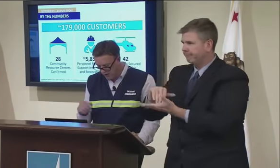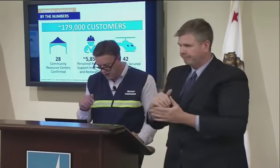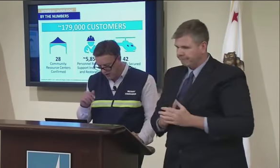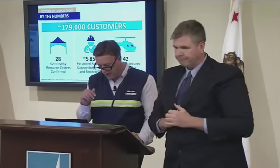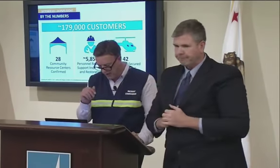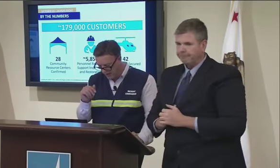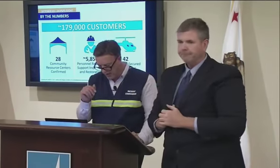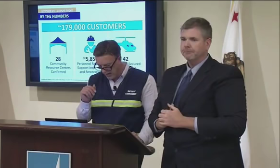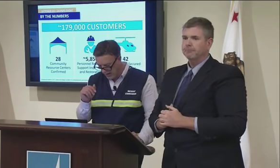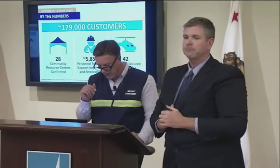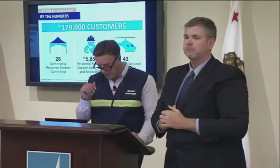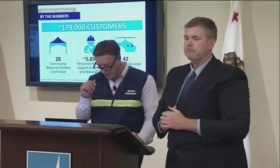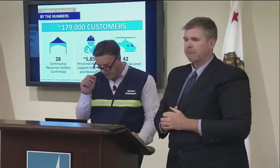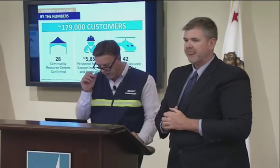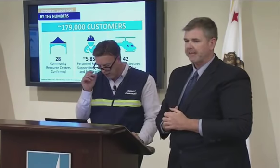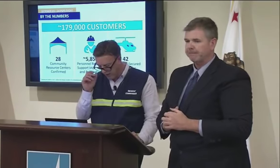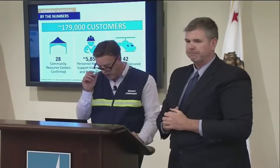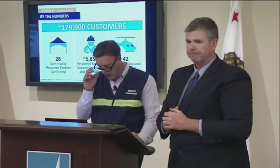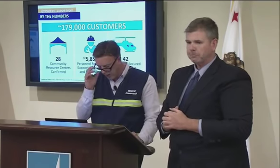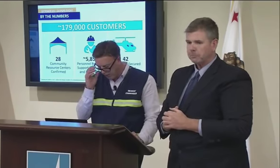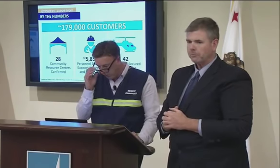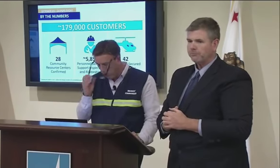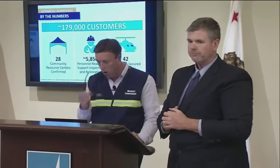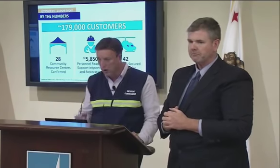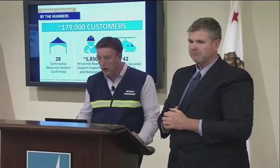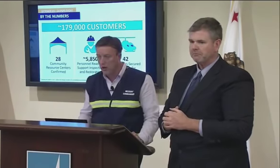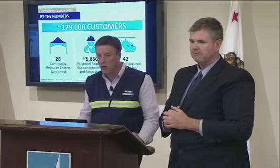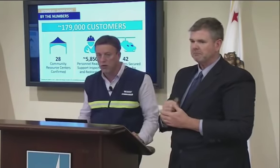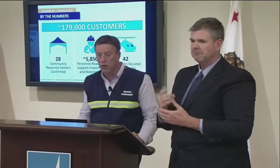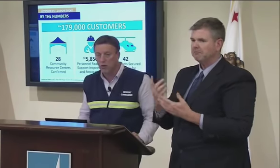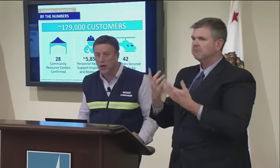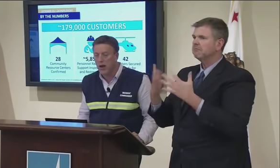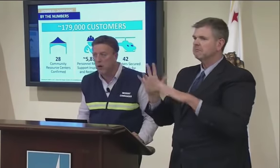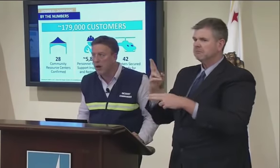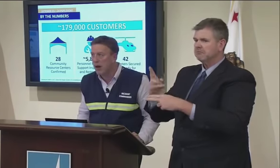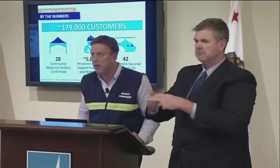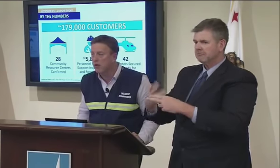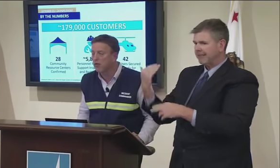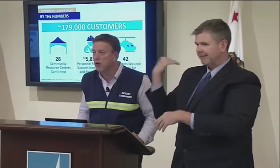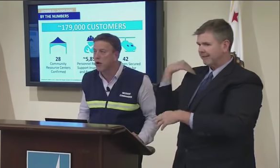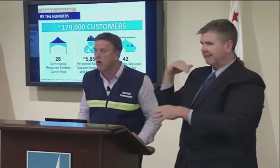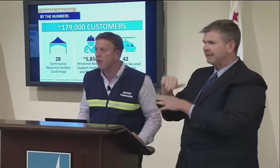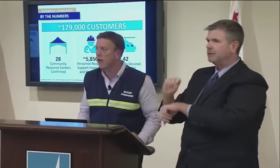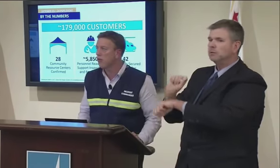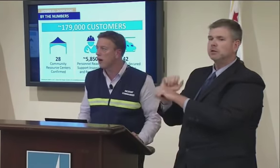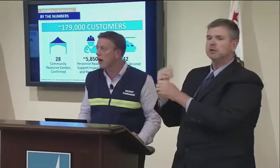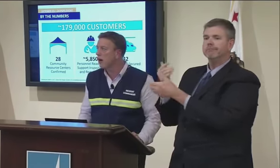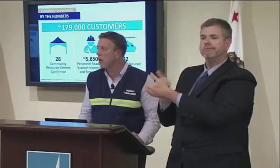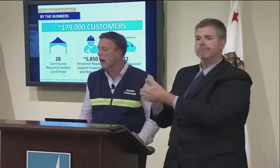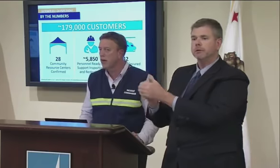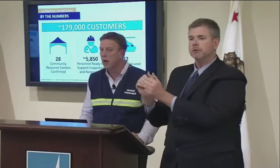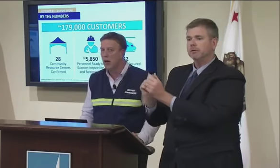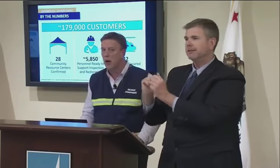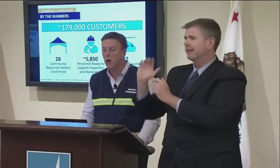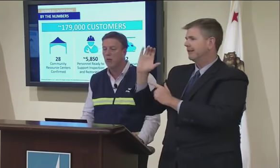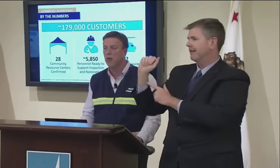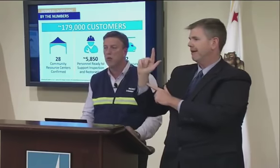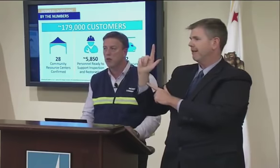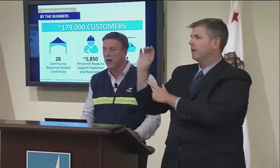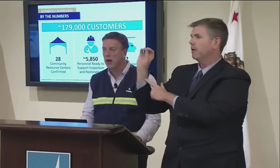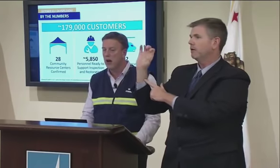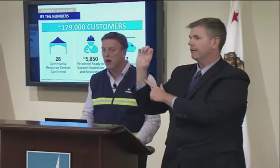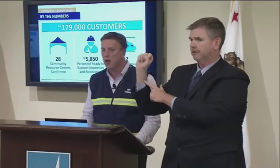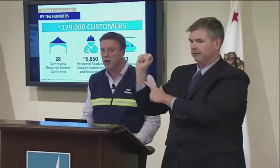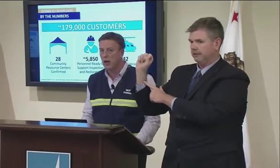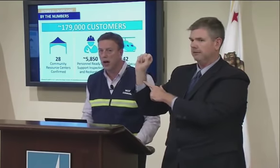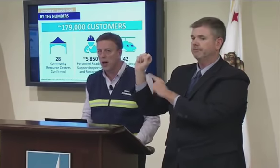as mentioned last night at this briefing, we've been working closely with Cal OES to secure a fixed-wing aircraft with some